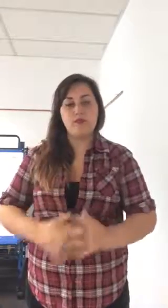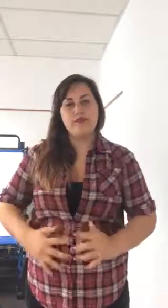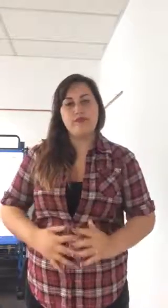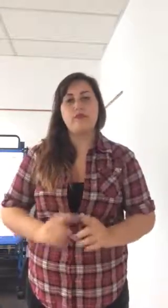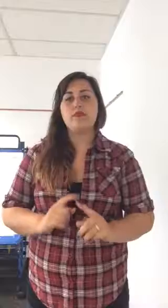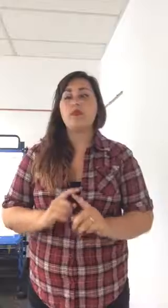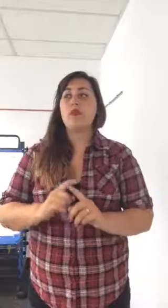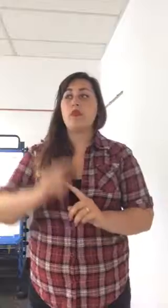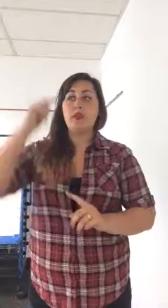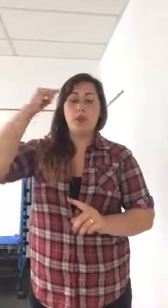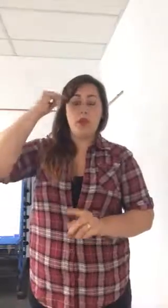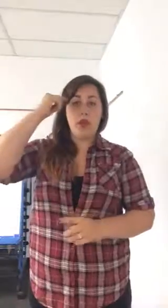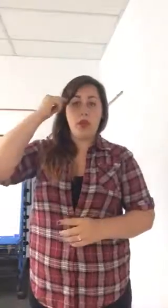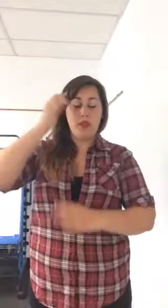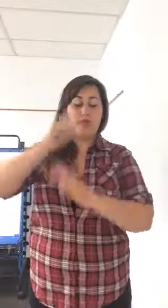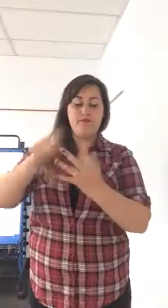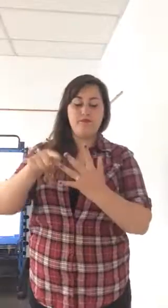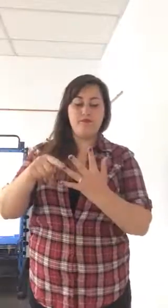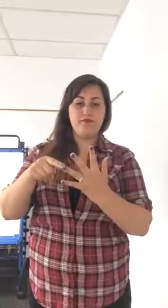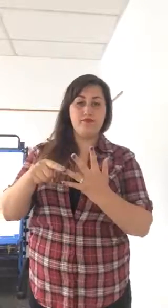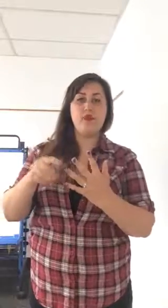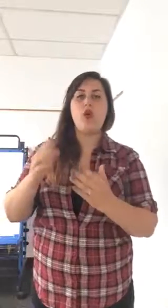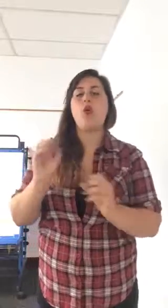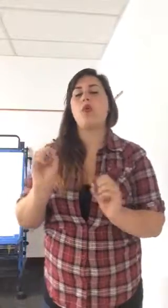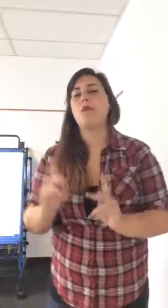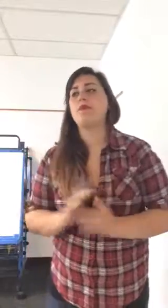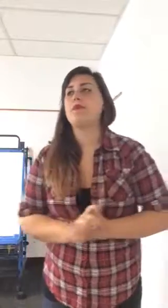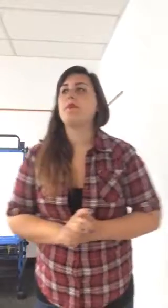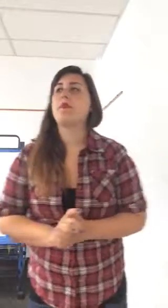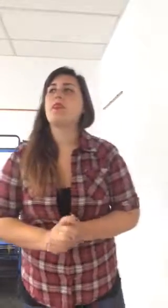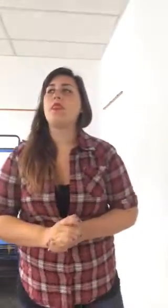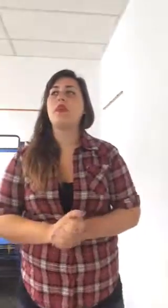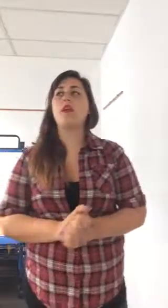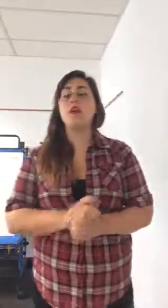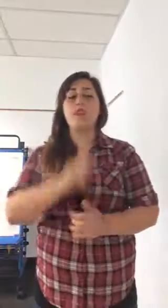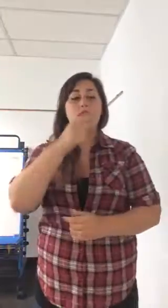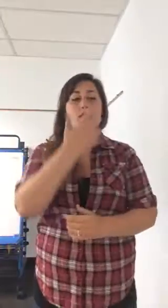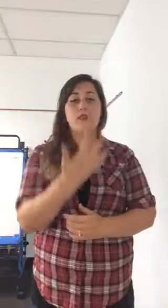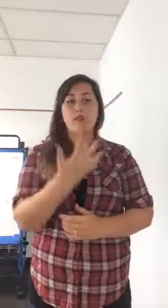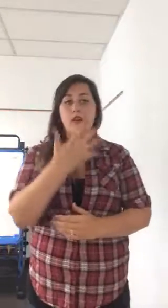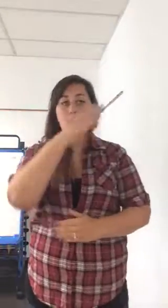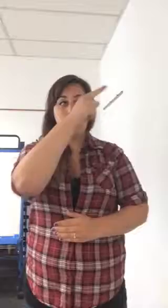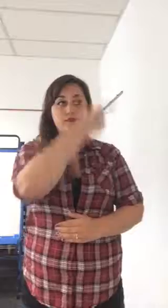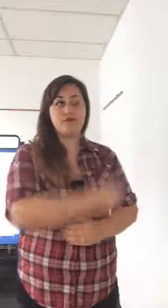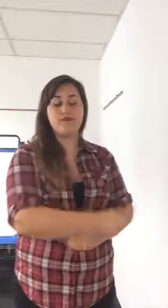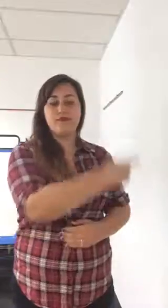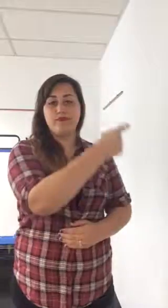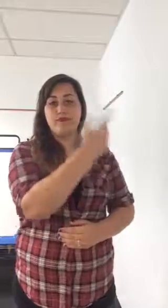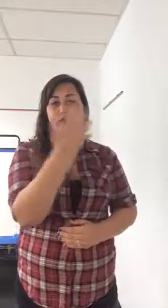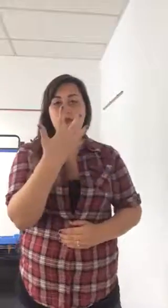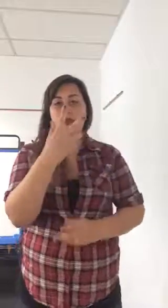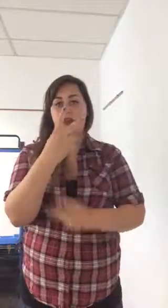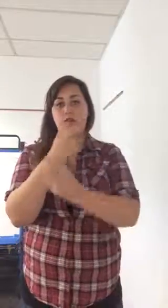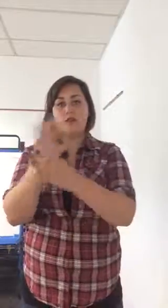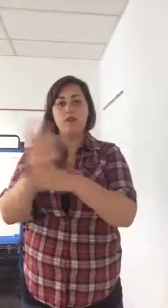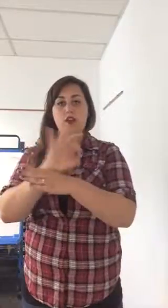really important that's protected. Okay, let's stop there. Okay, guys and girls, these are the 5 functions of the skeletal system. Now, what we need to do is we need to talk about the